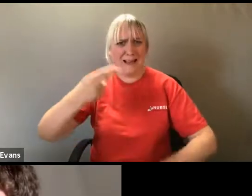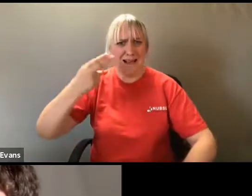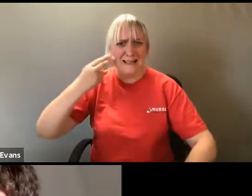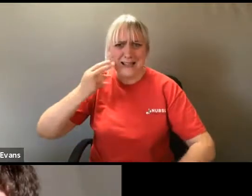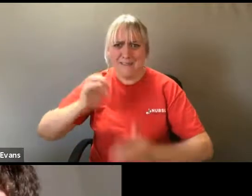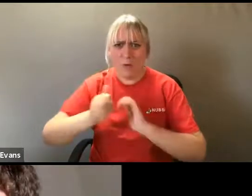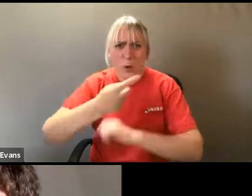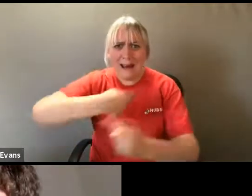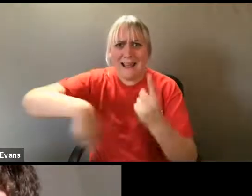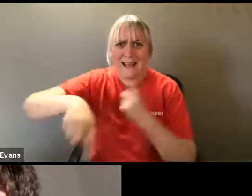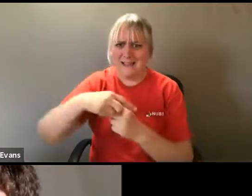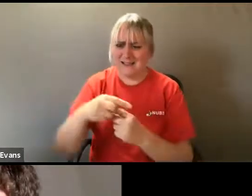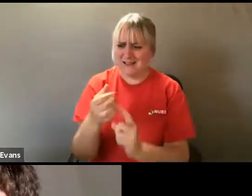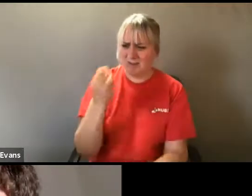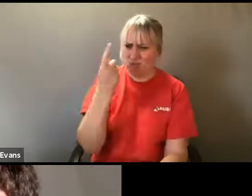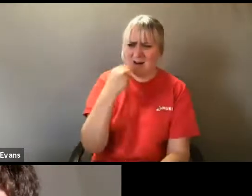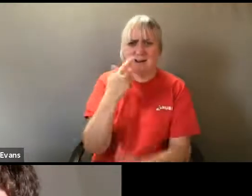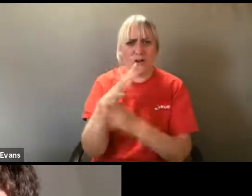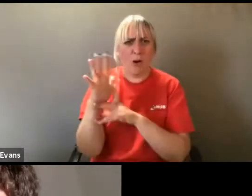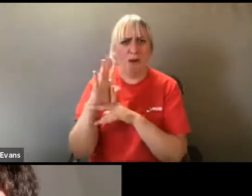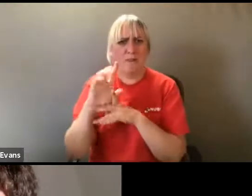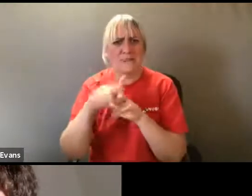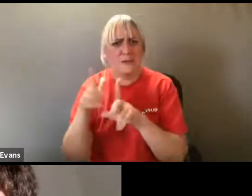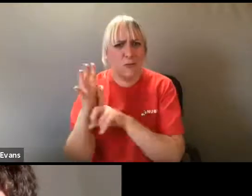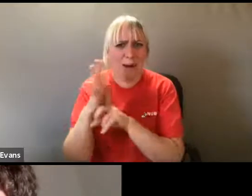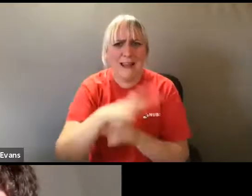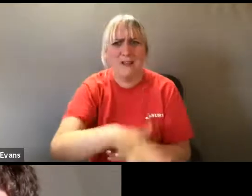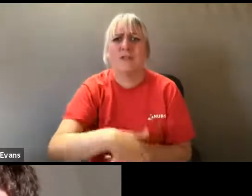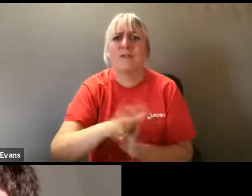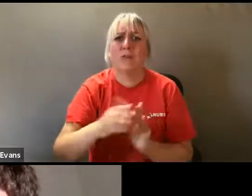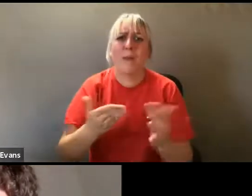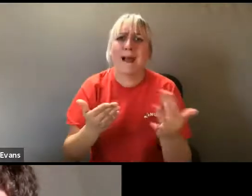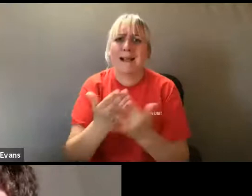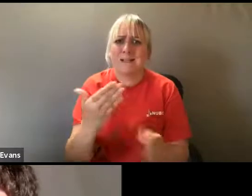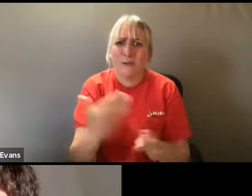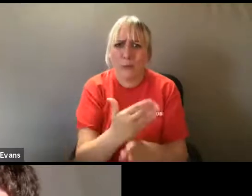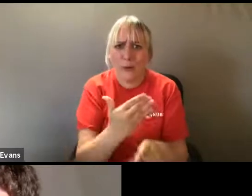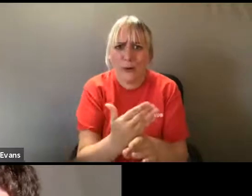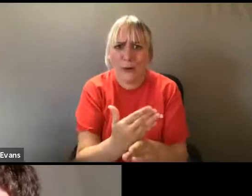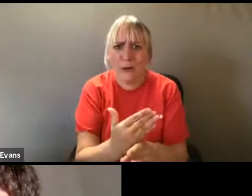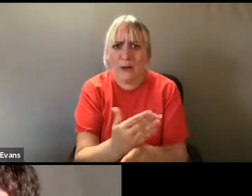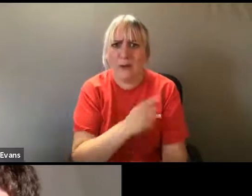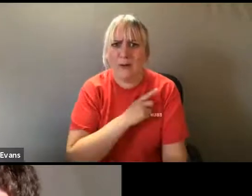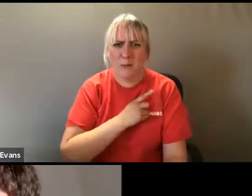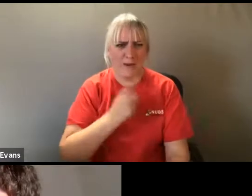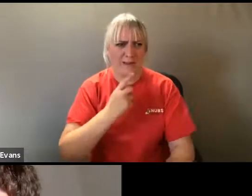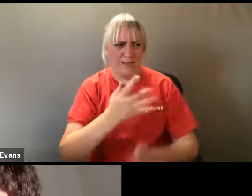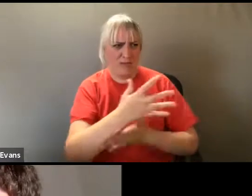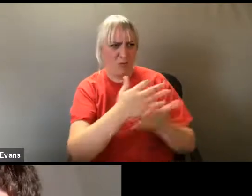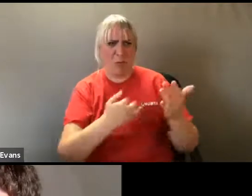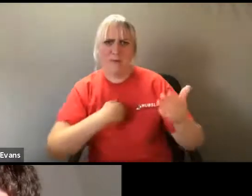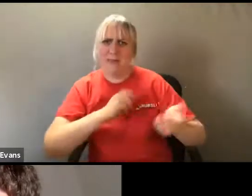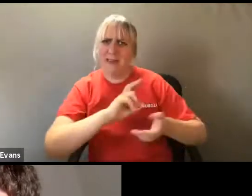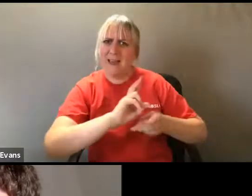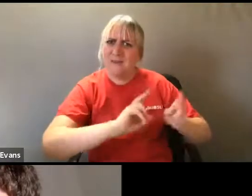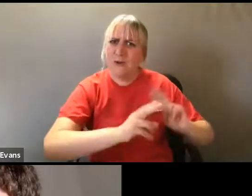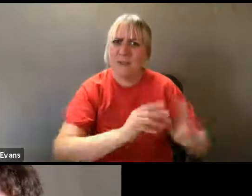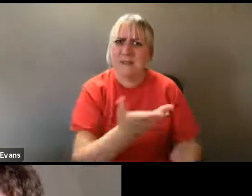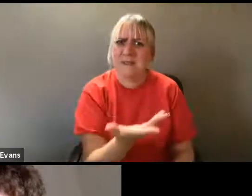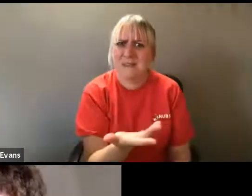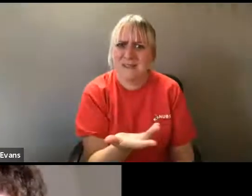particularly discriminated against by Access to Work, who took away their signers, you know,